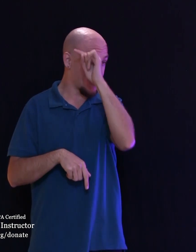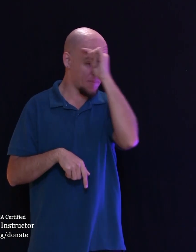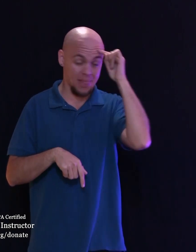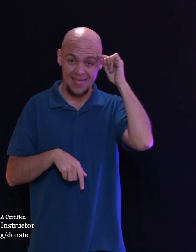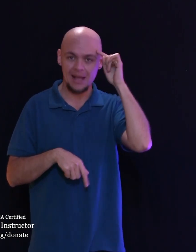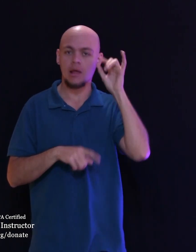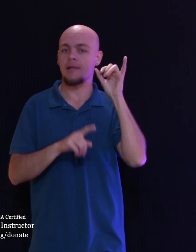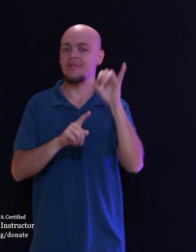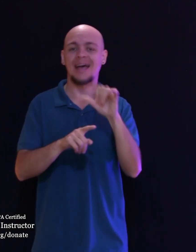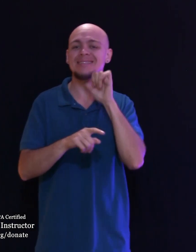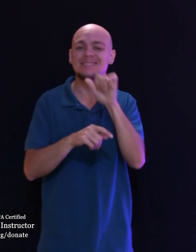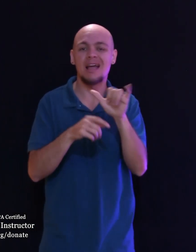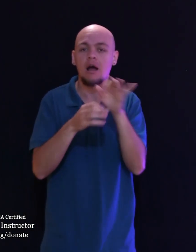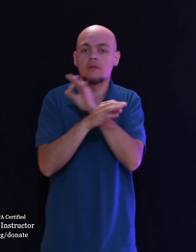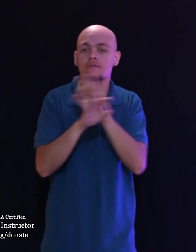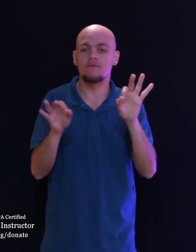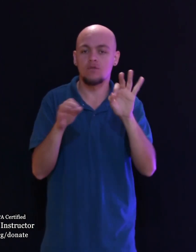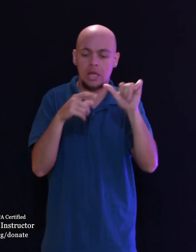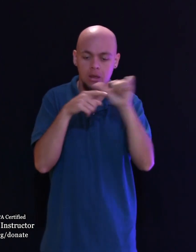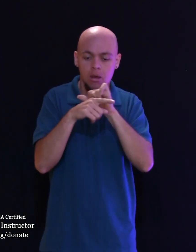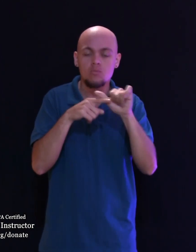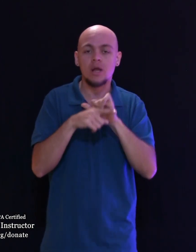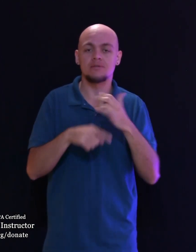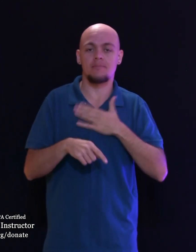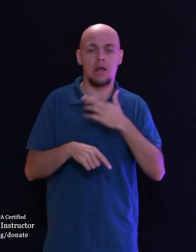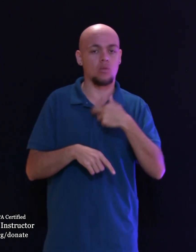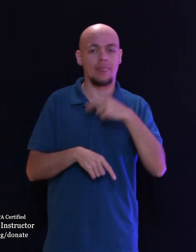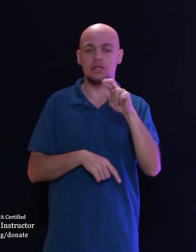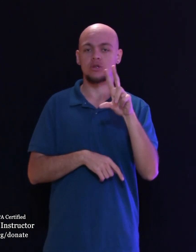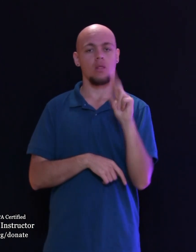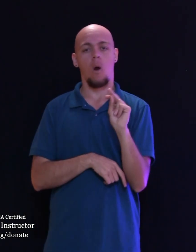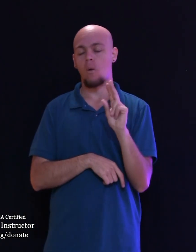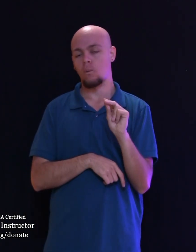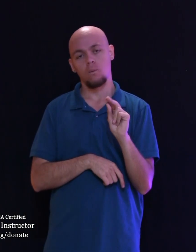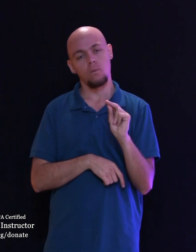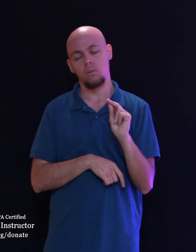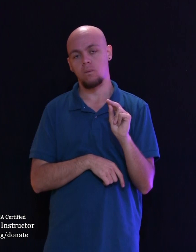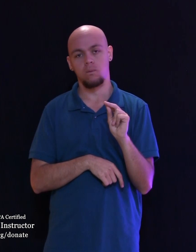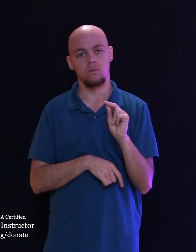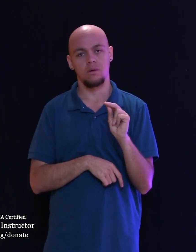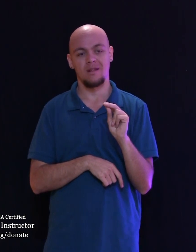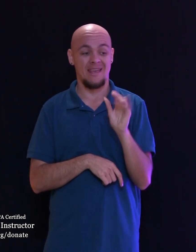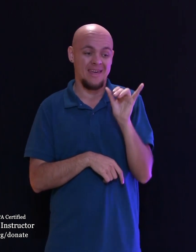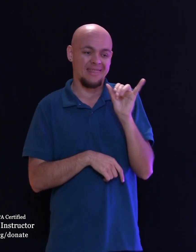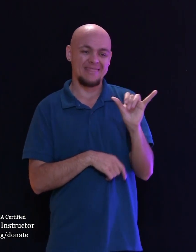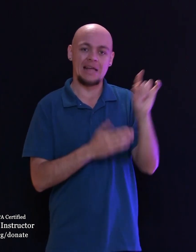See, that's discrimination. There's a big difference. Christians must always accept the consequences of their